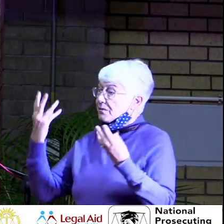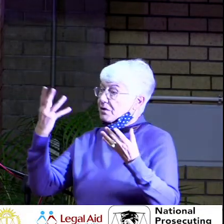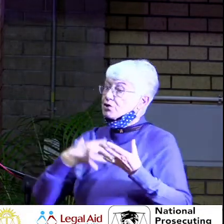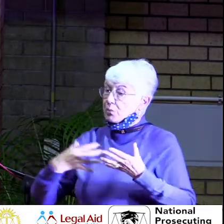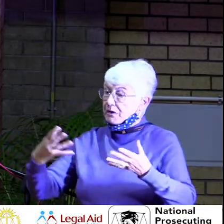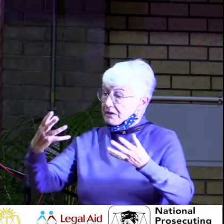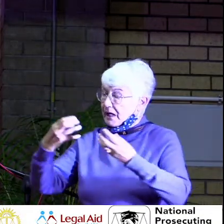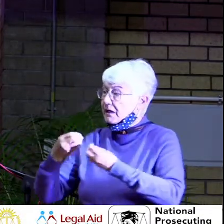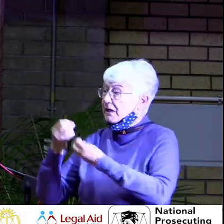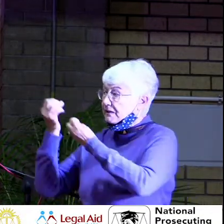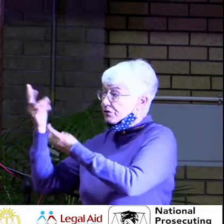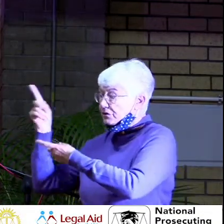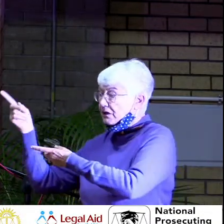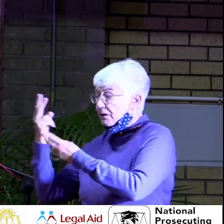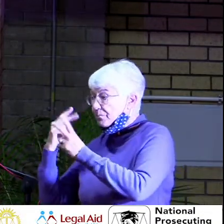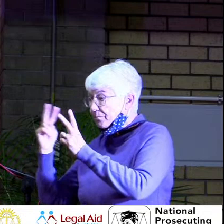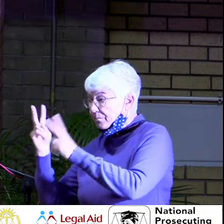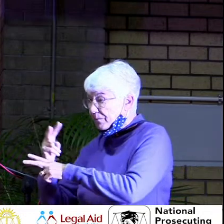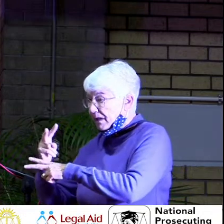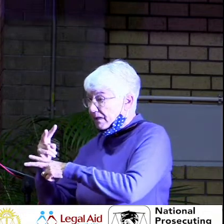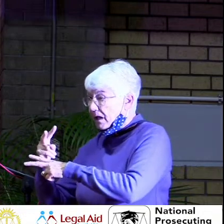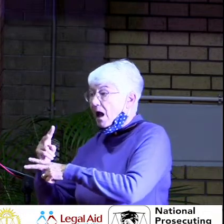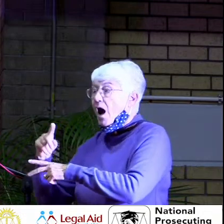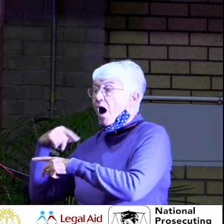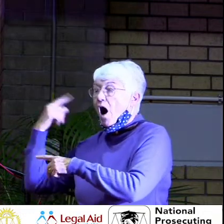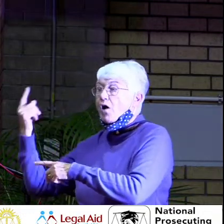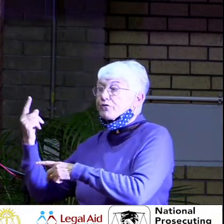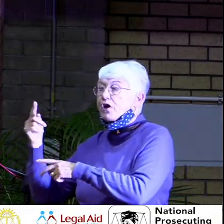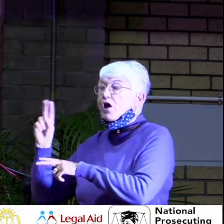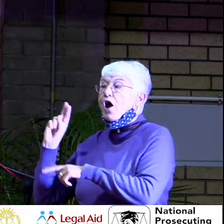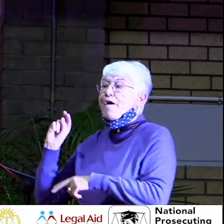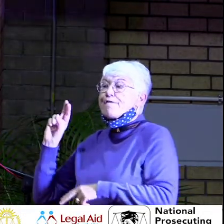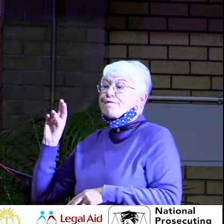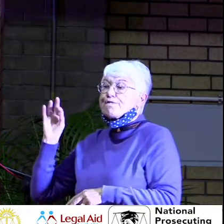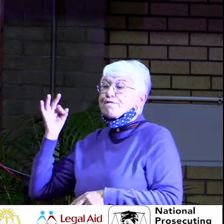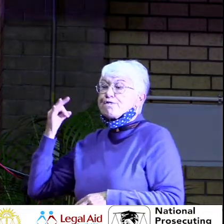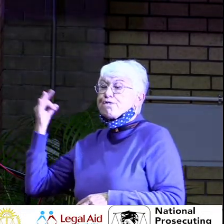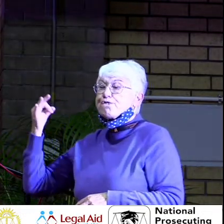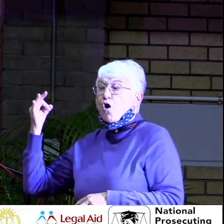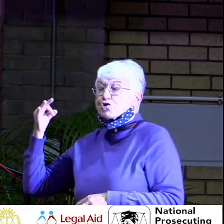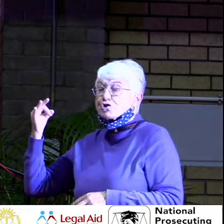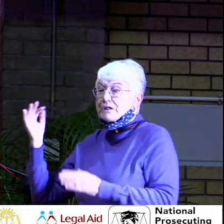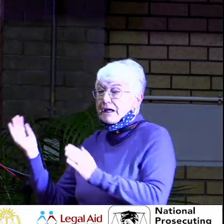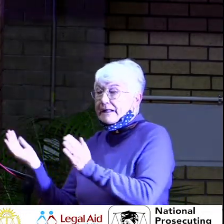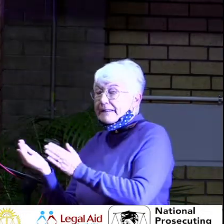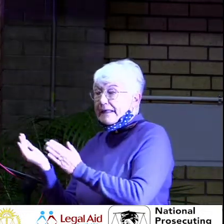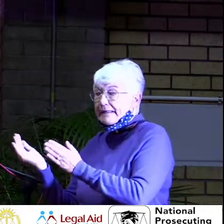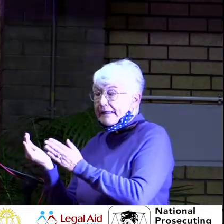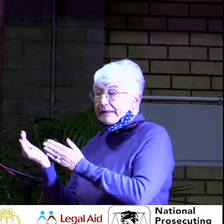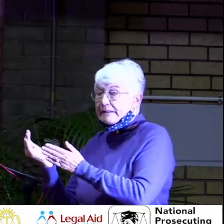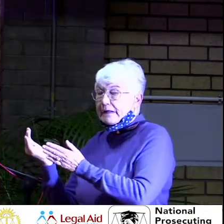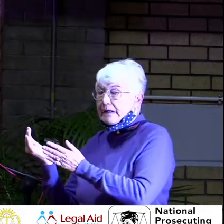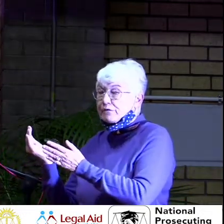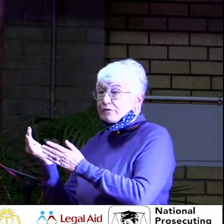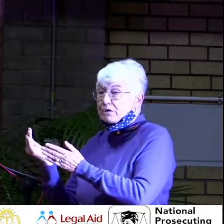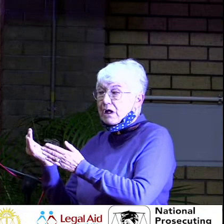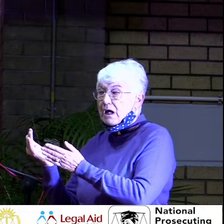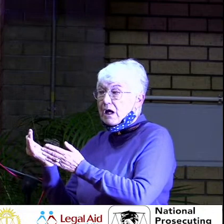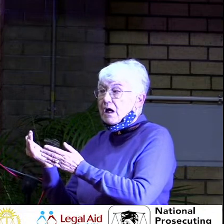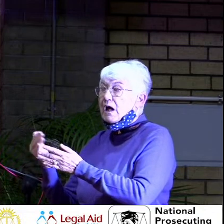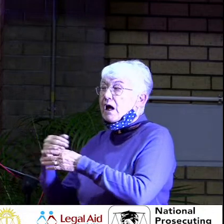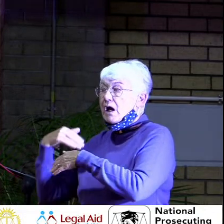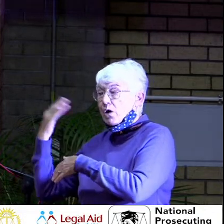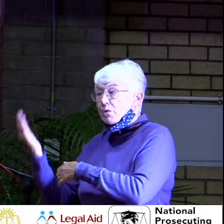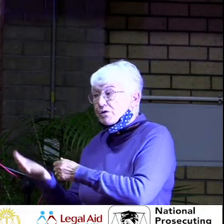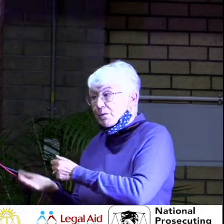turn 18 sometimes, they have to go back. They can't stay in foster care or in CYCCs. So we need to support